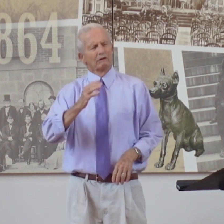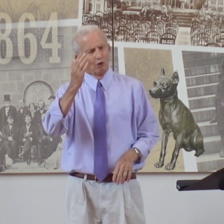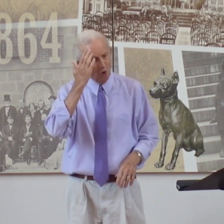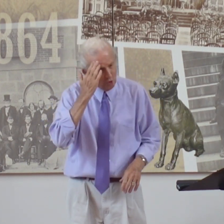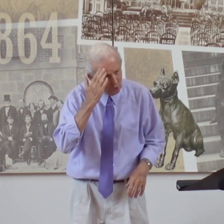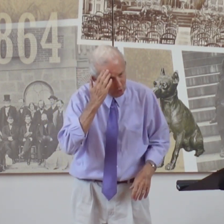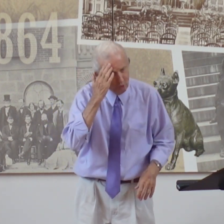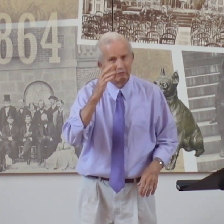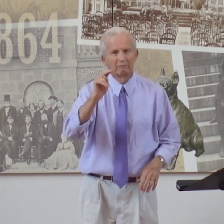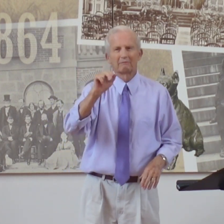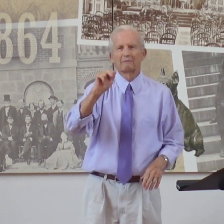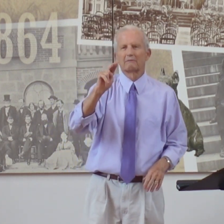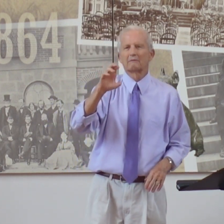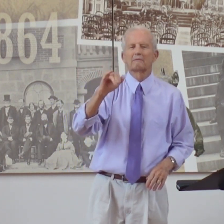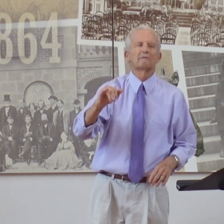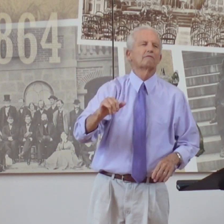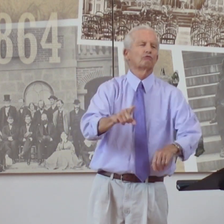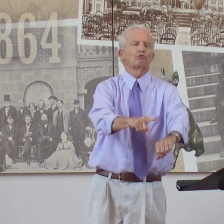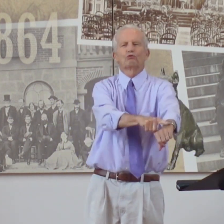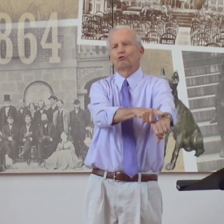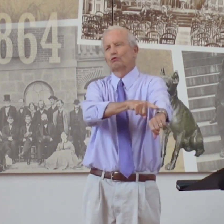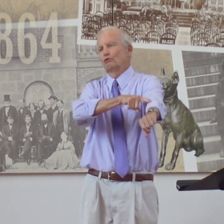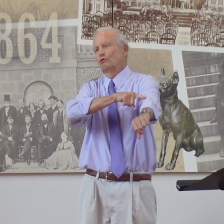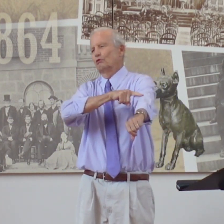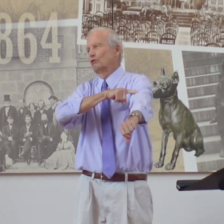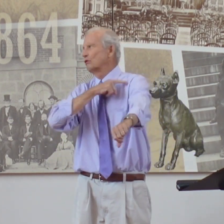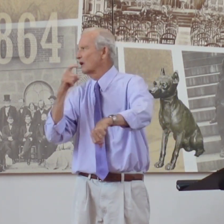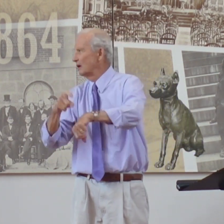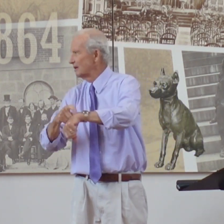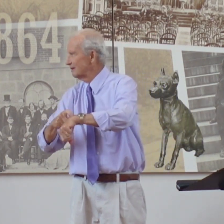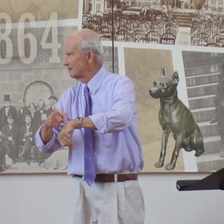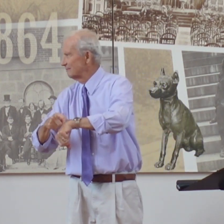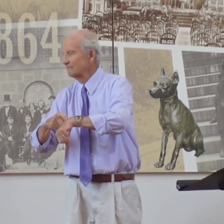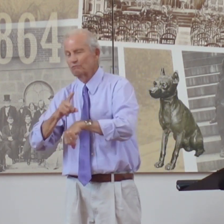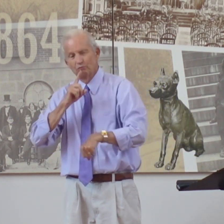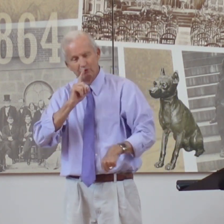I hope you don't mind. I knew Nancy for a very long time.